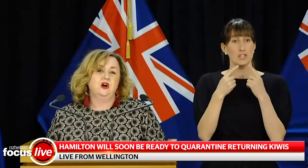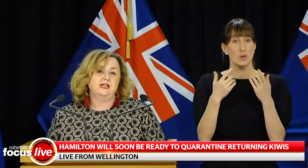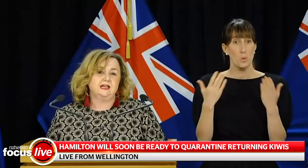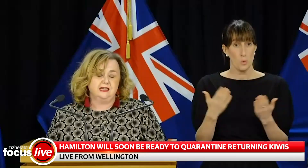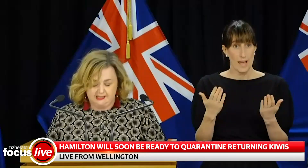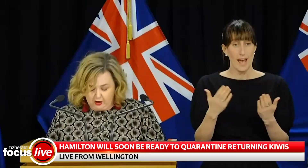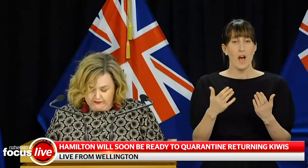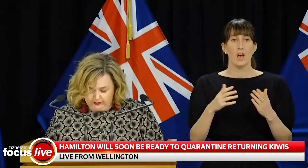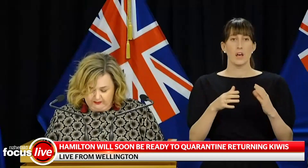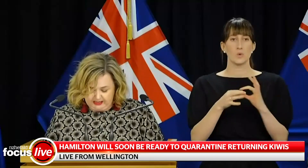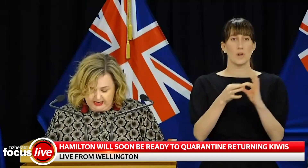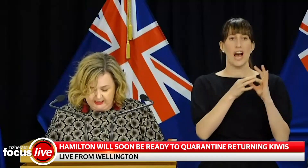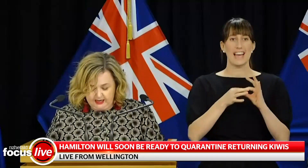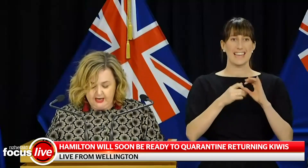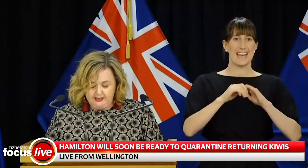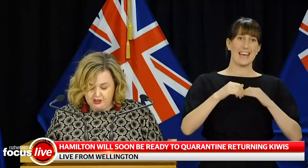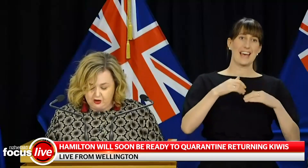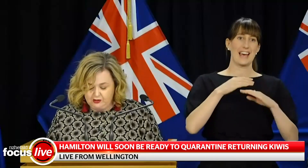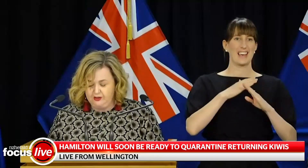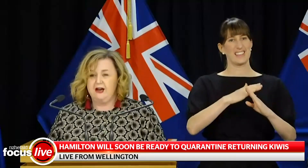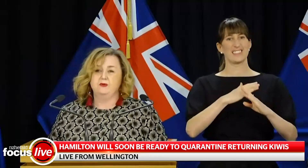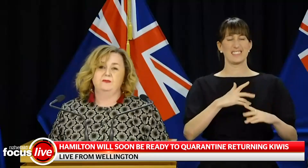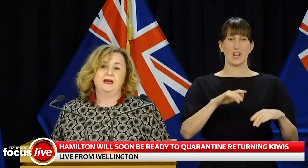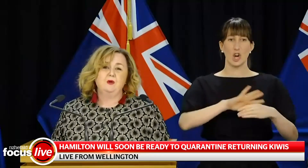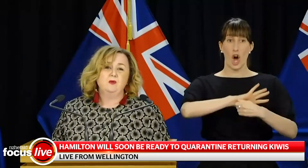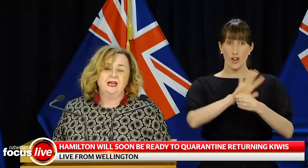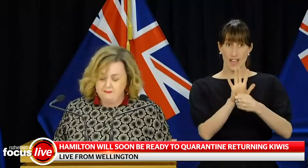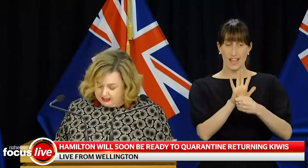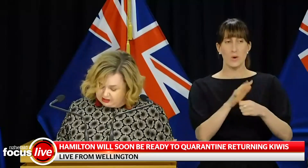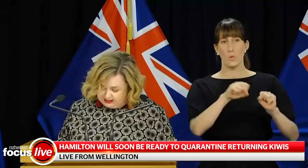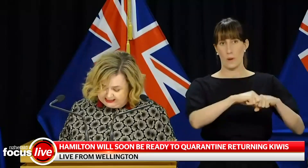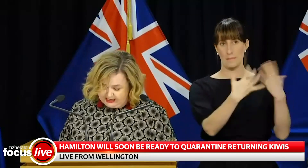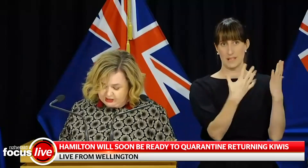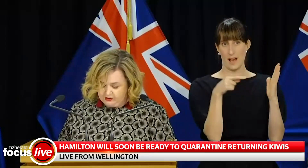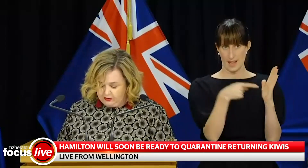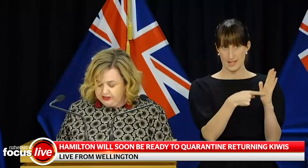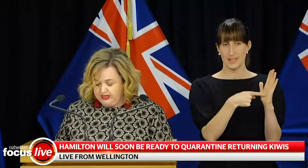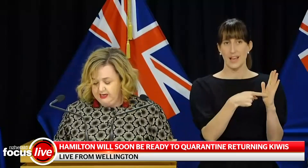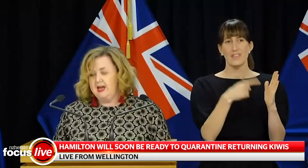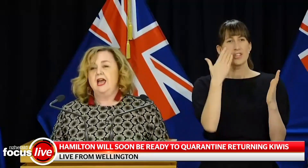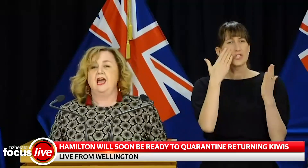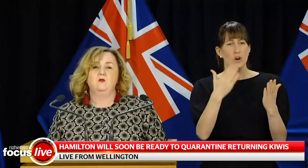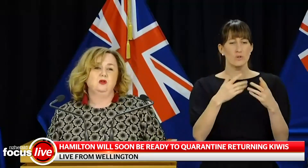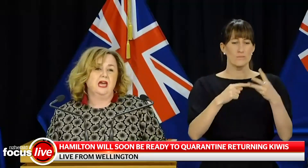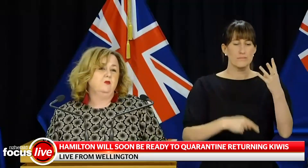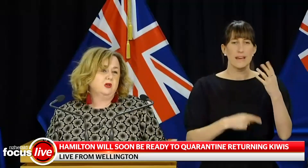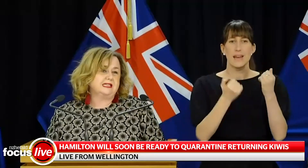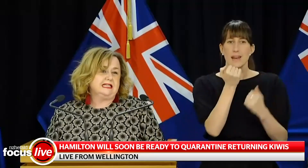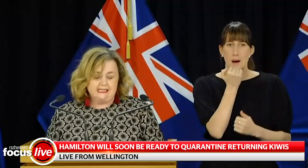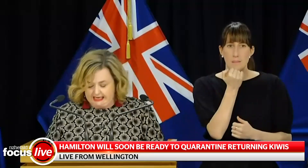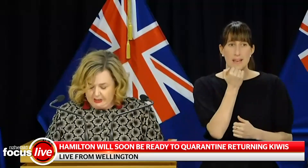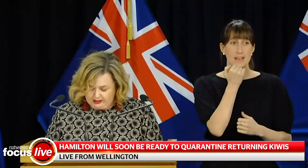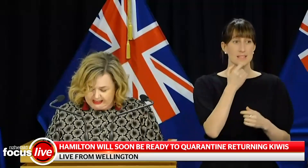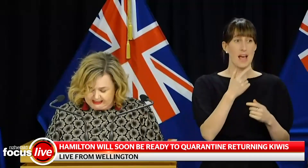on the Unite Against COVID website. This shows you the number of people in managed isolation and quarantine and